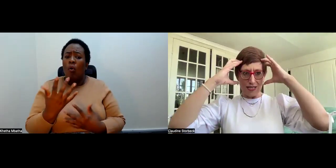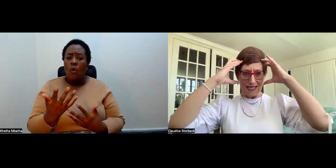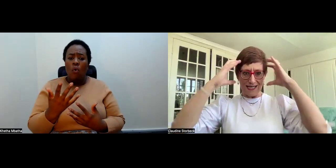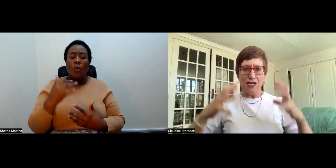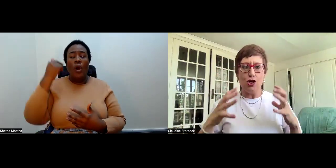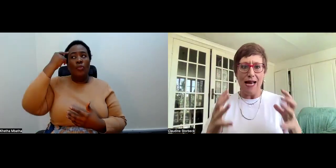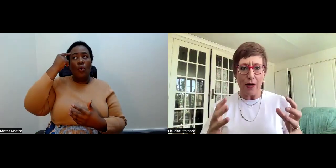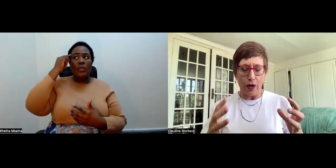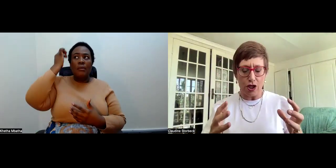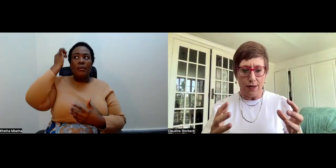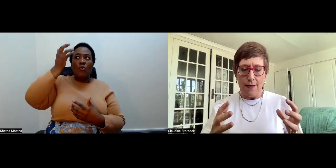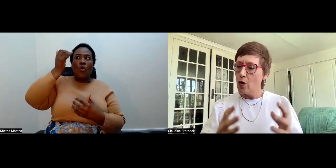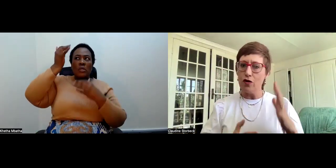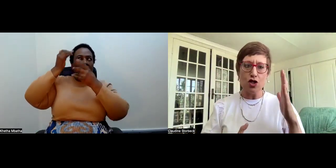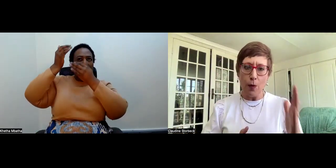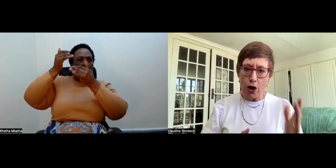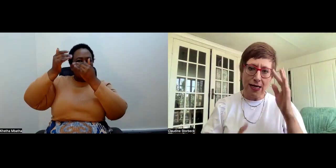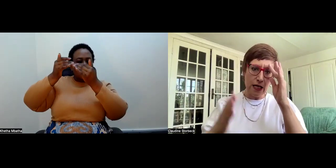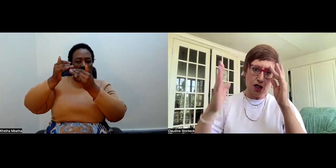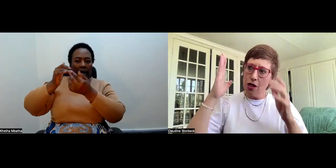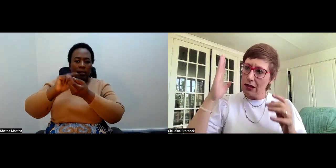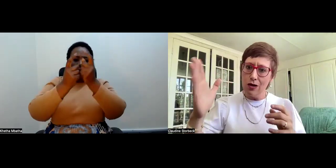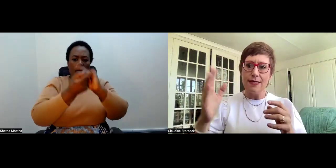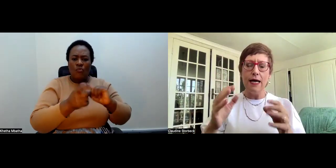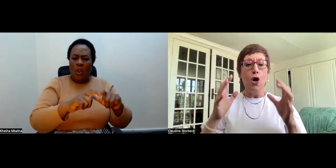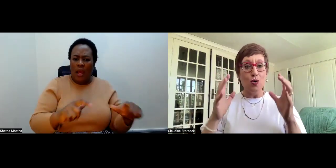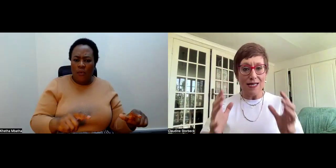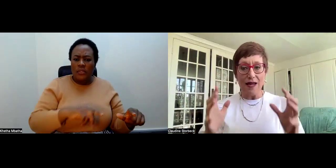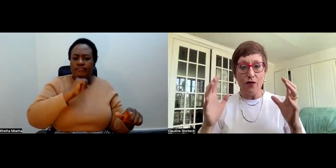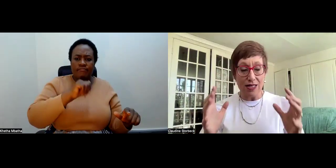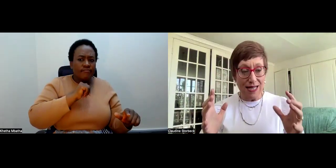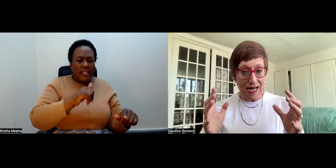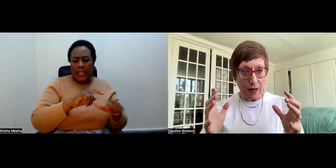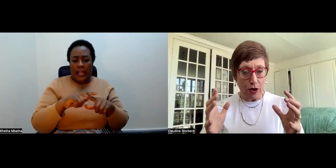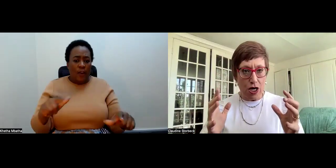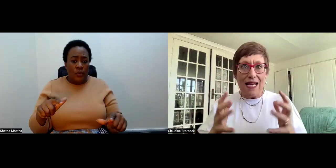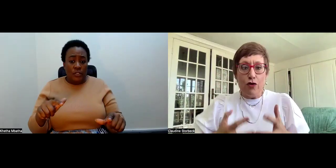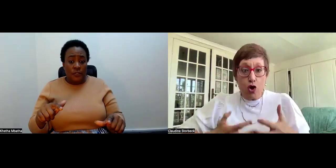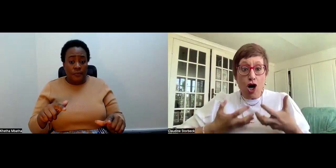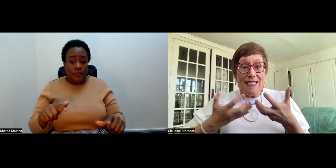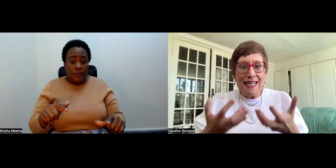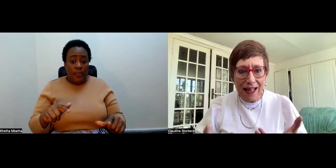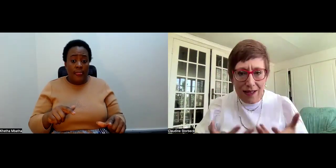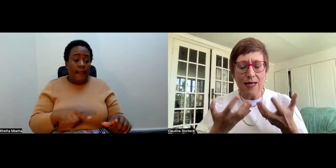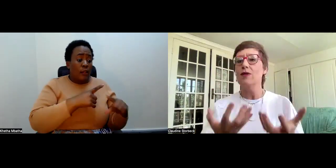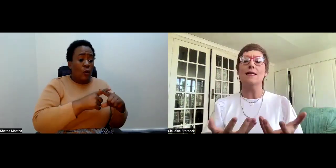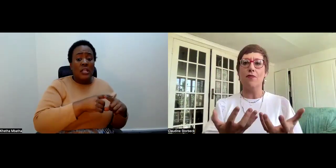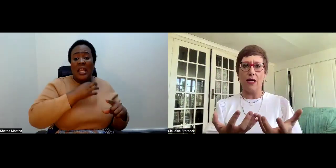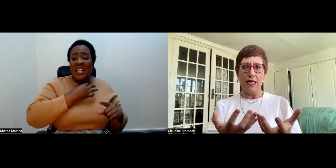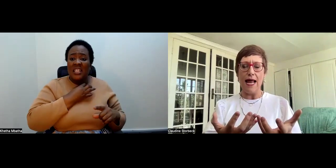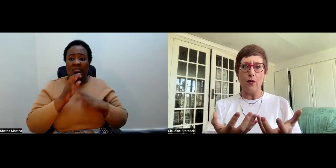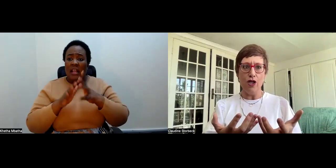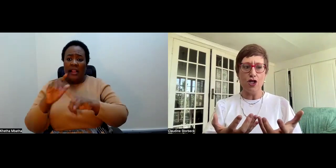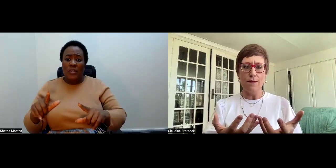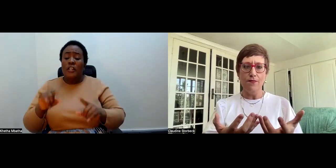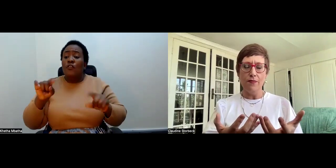thought processes into language, whether it's spoken English, Xhosa, or South African Sign Language, if you can't tell someone something